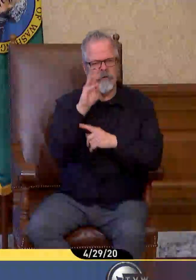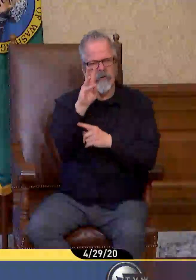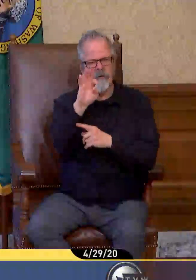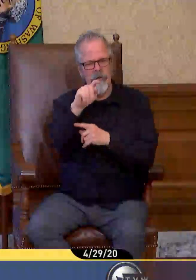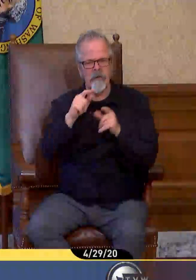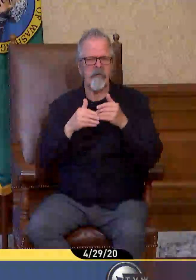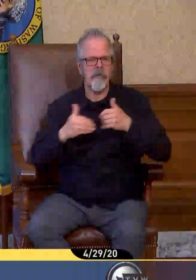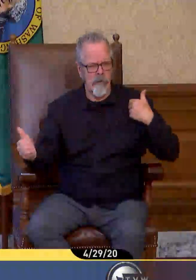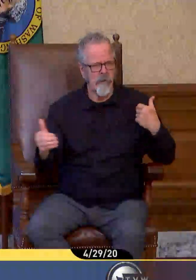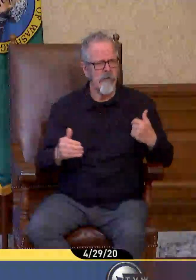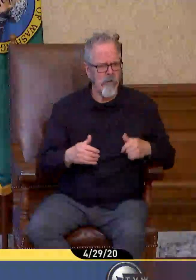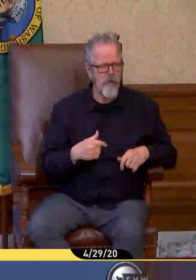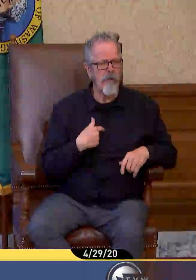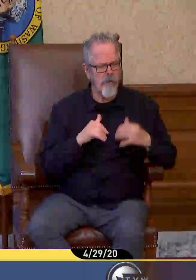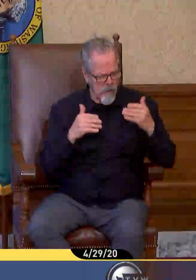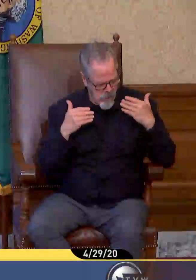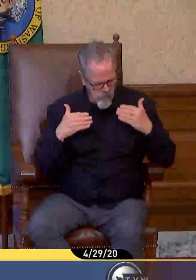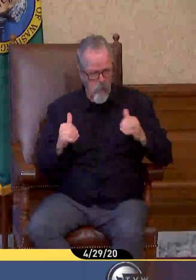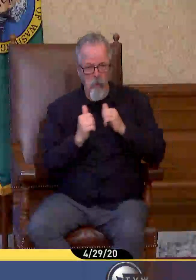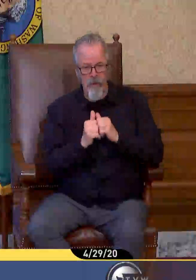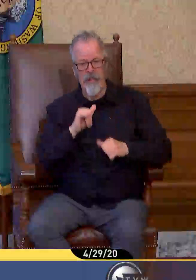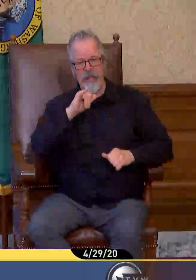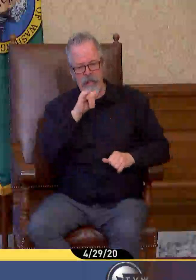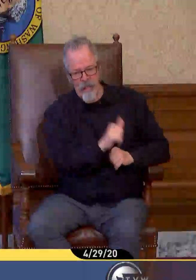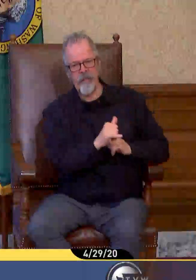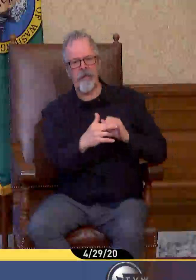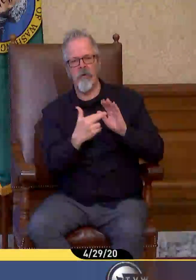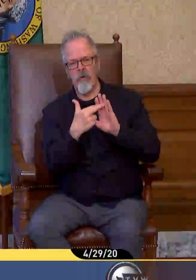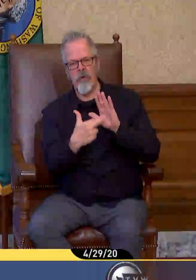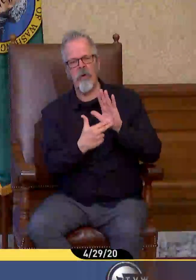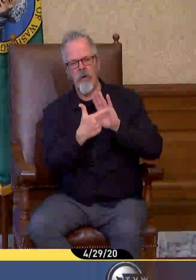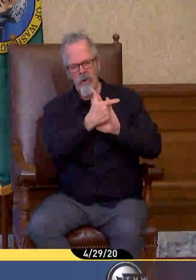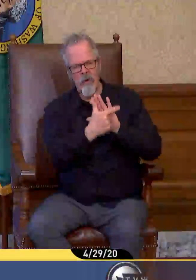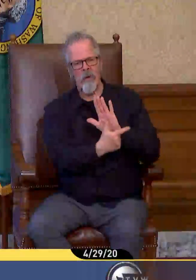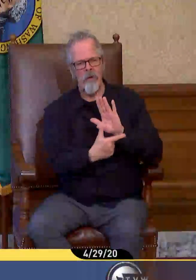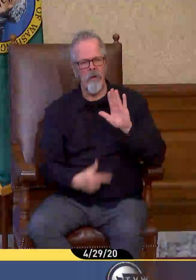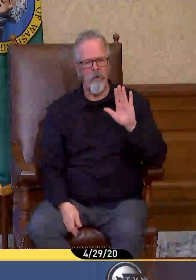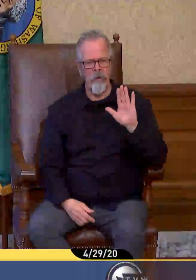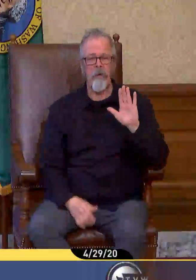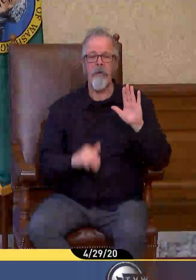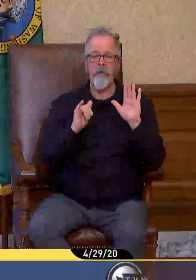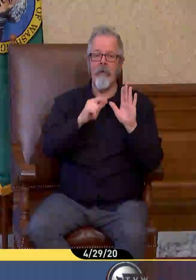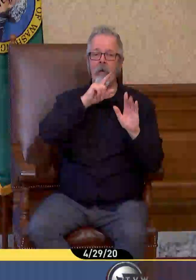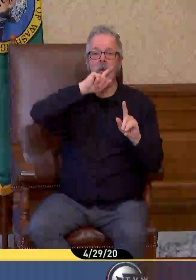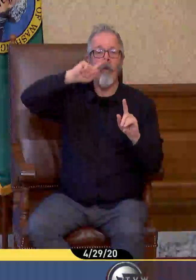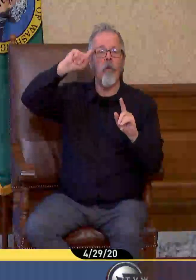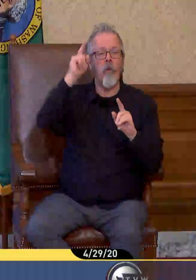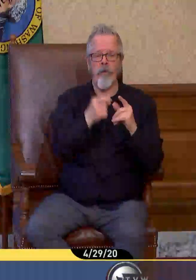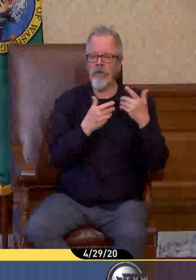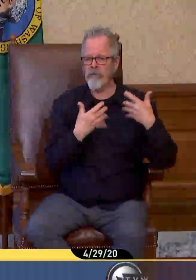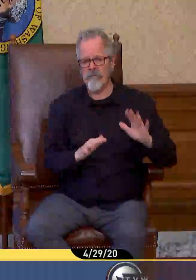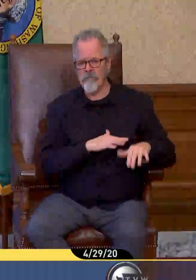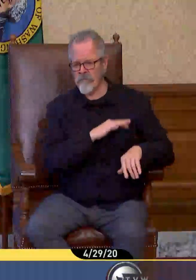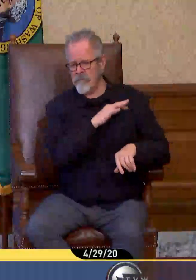And it probably doesn't vary very much. So that is in our orders and our guidelines as